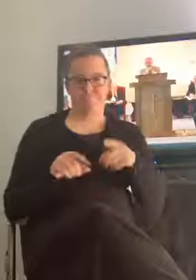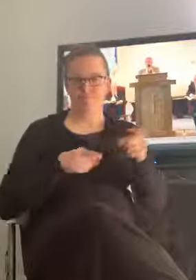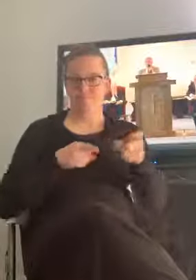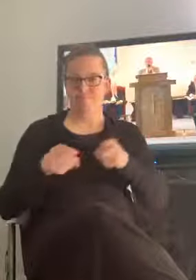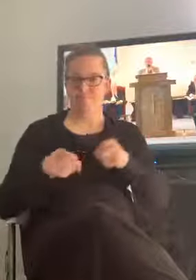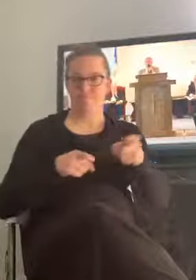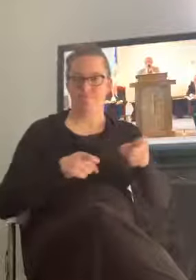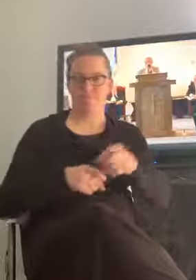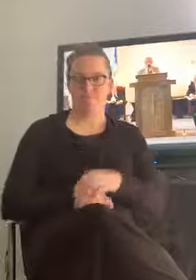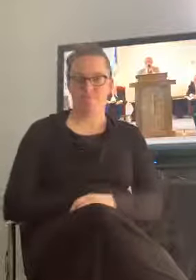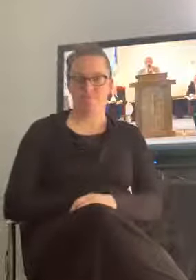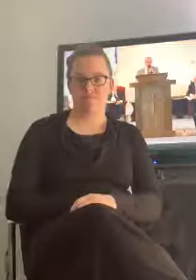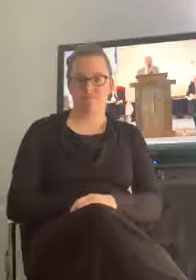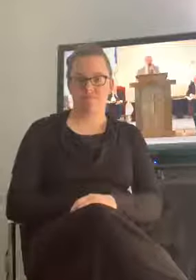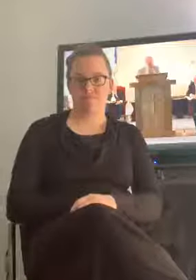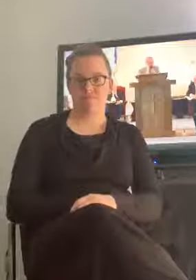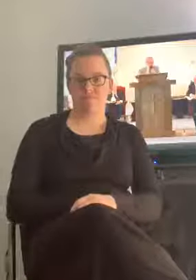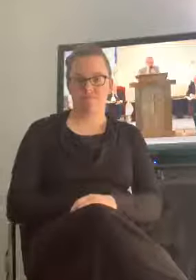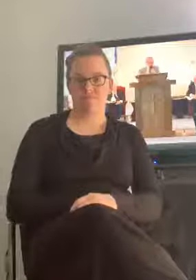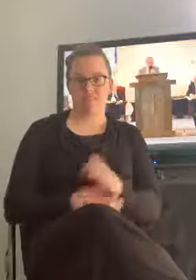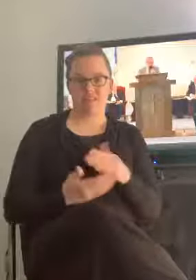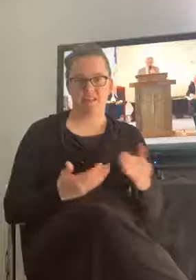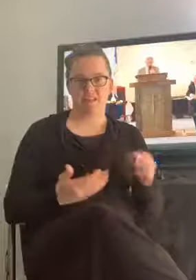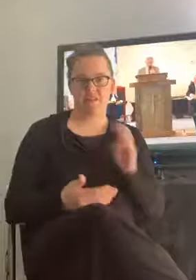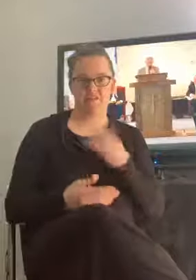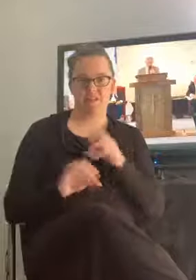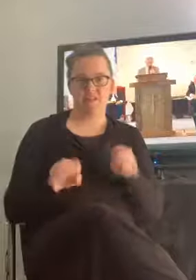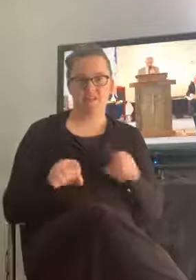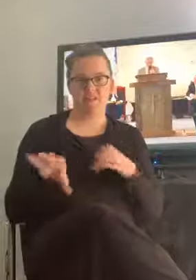There's things that you and I...